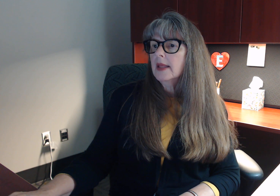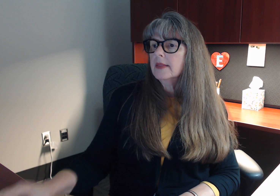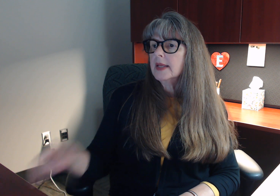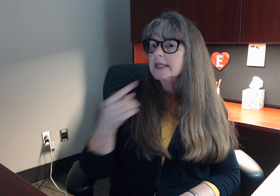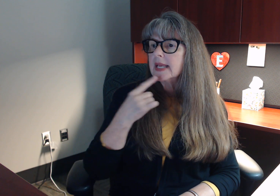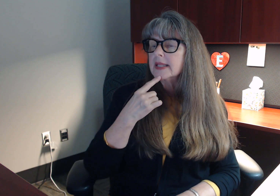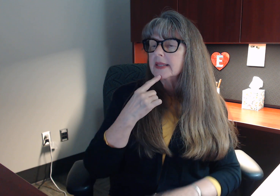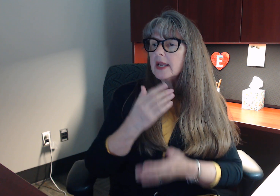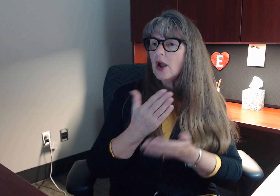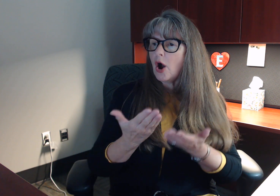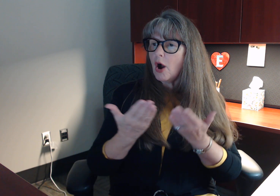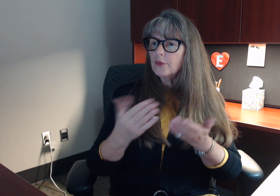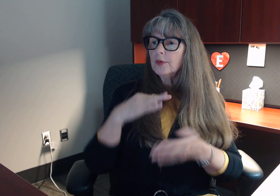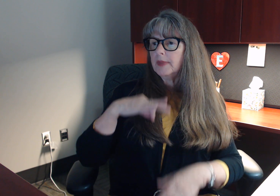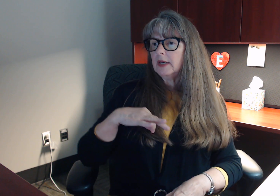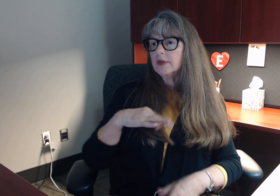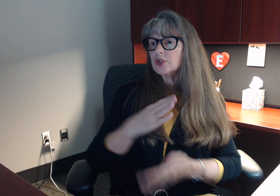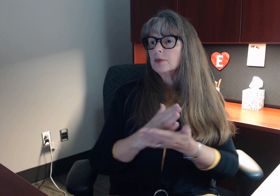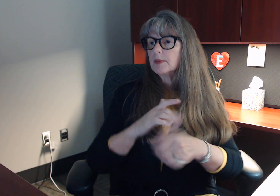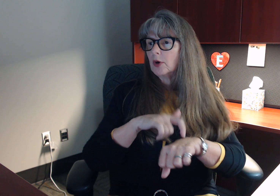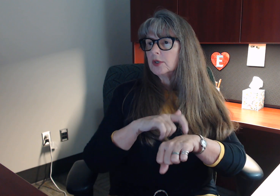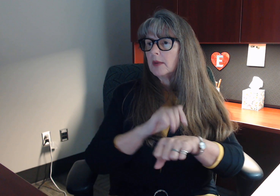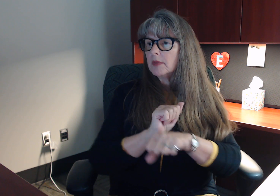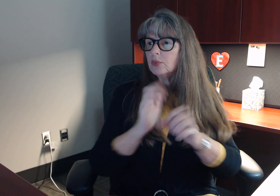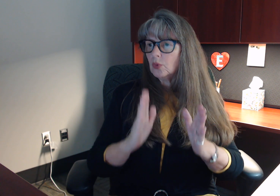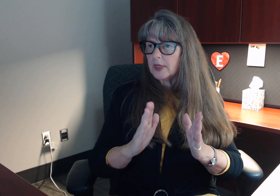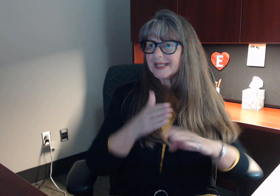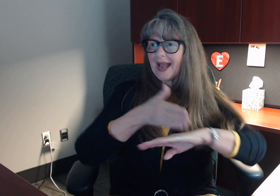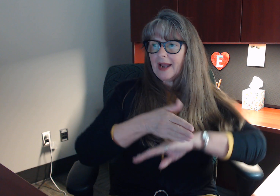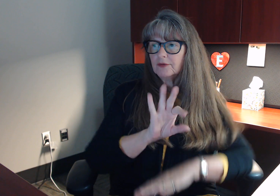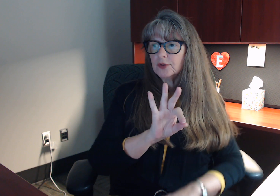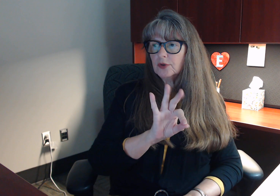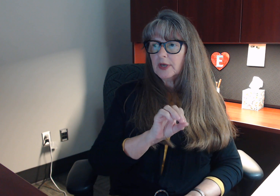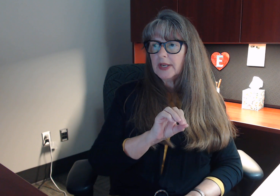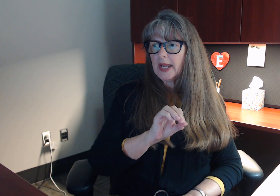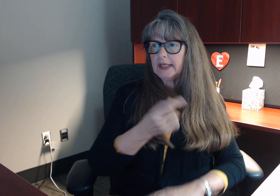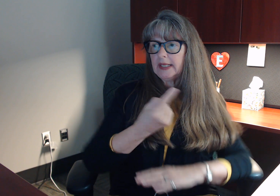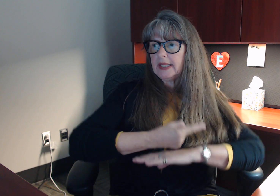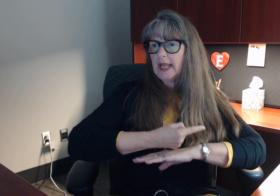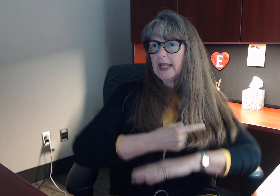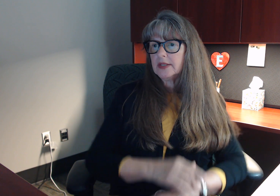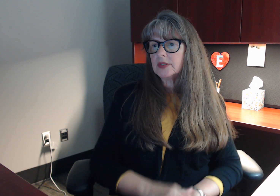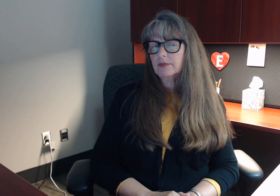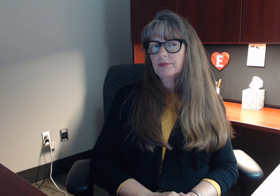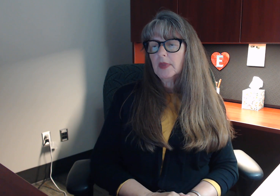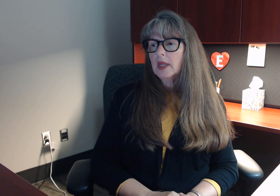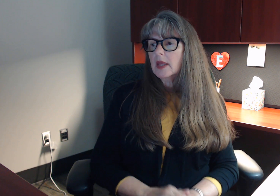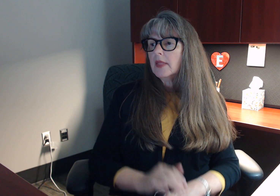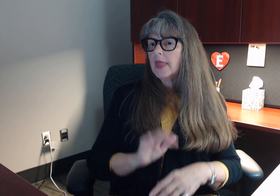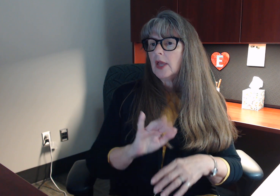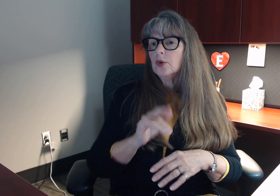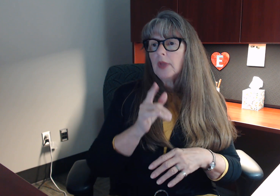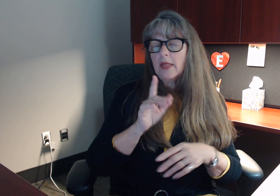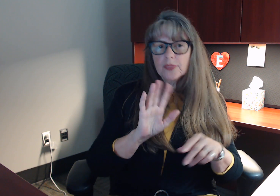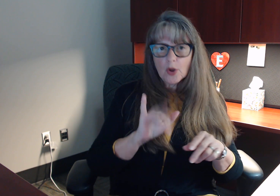They said that they offer benefits to the part-time employees after 90 days. And those